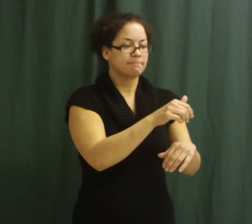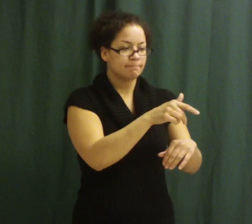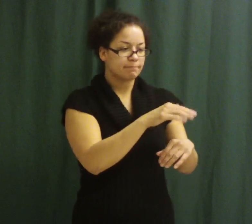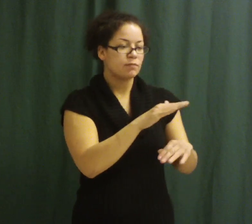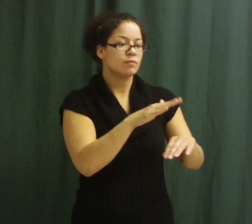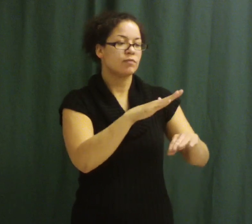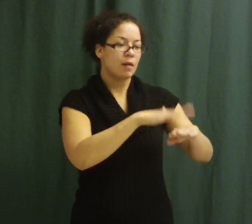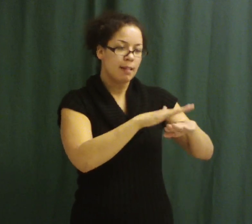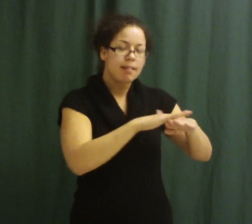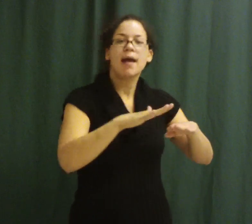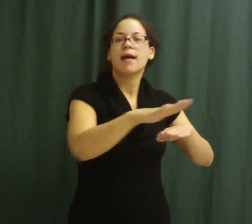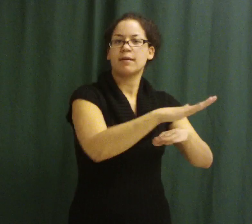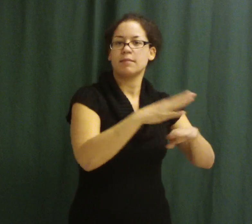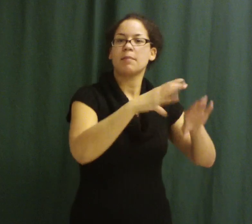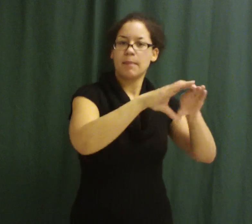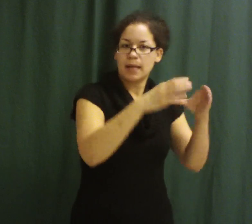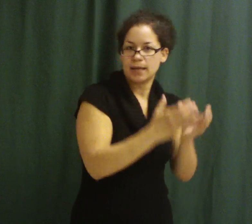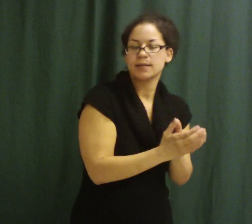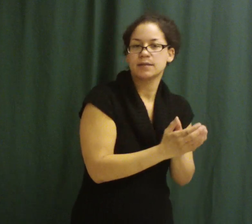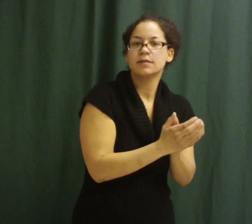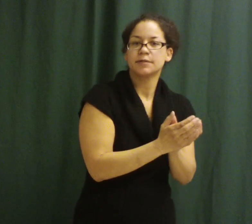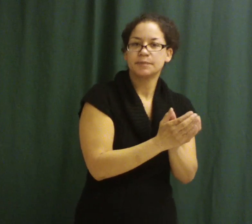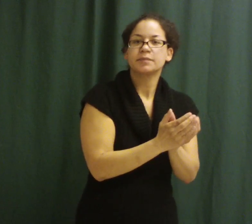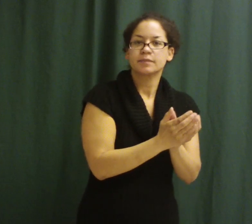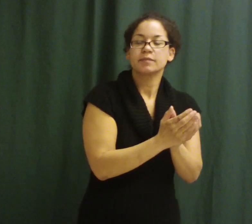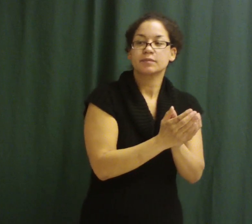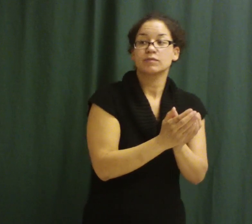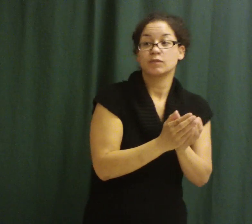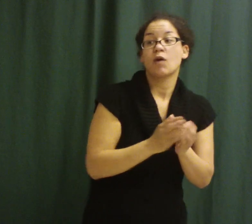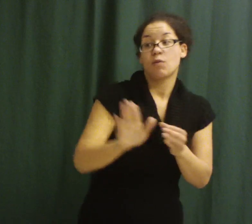Even though they are larger in diameter.